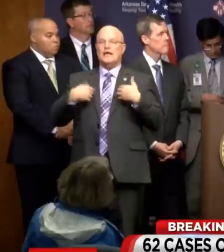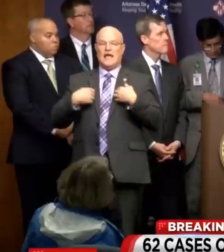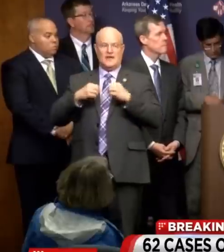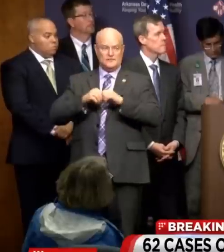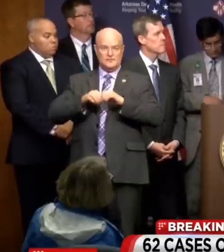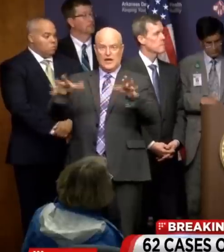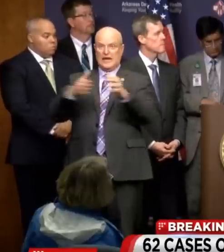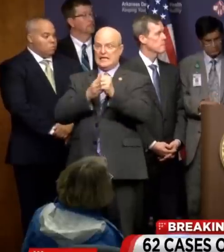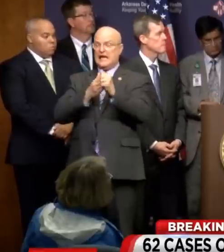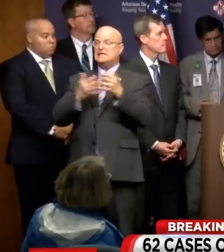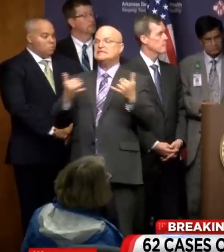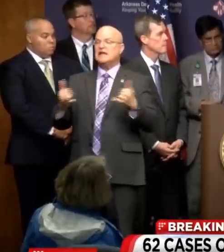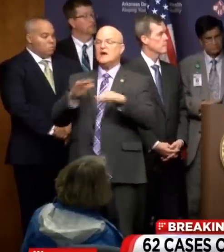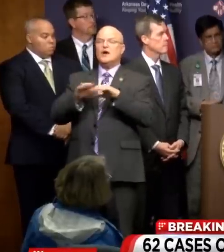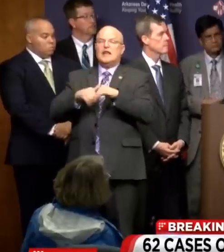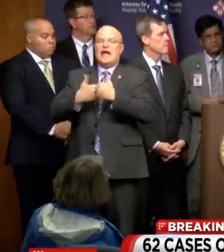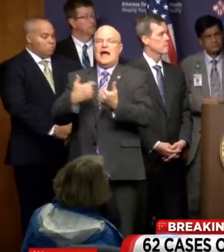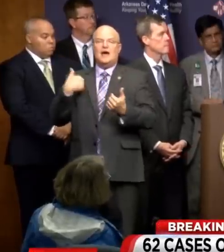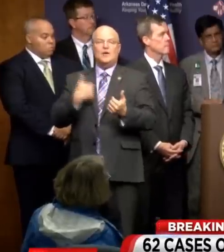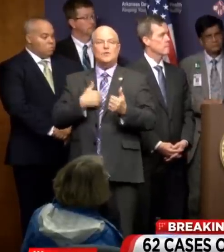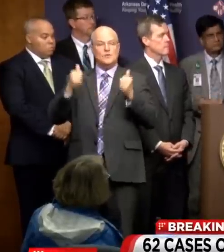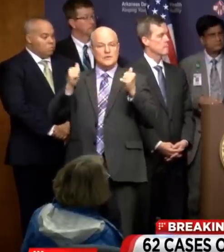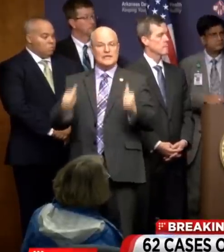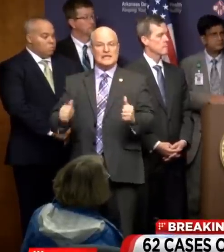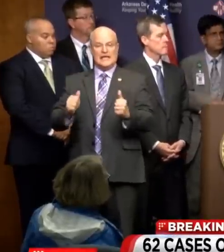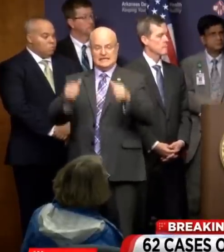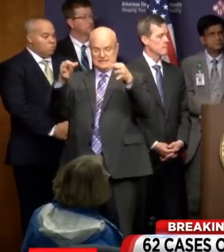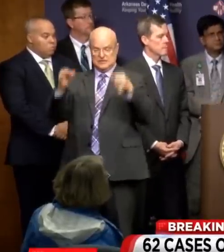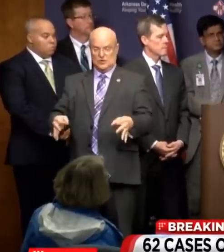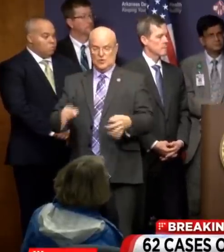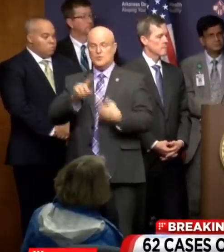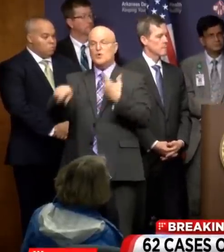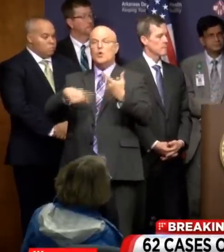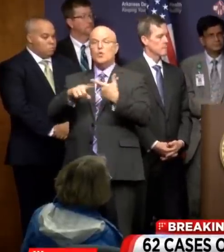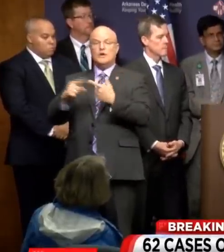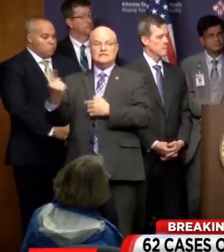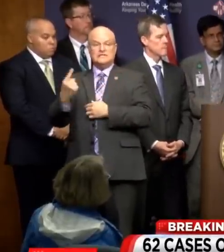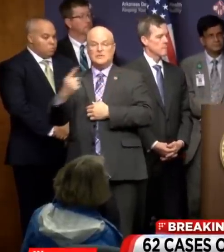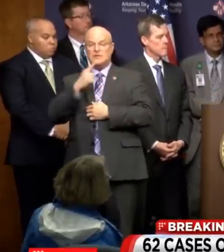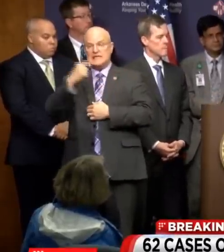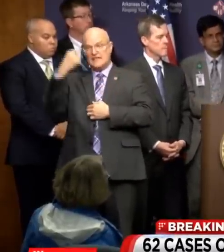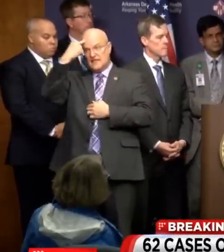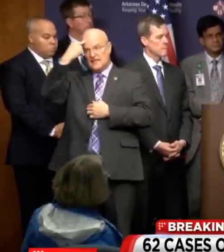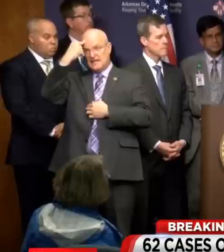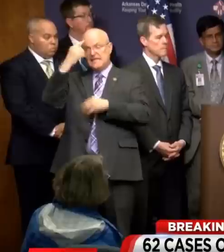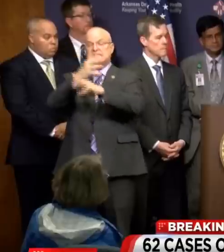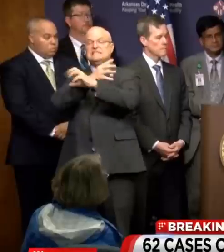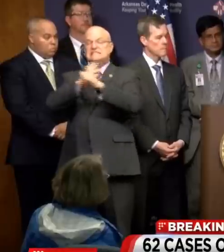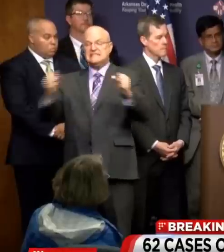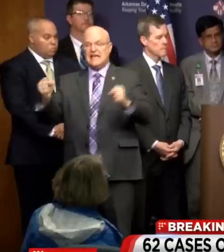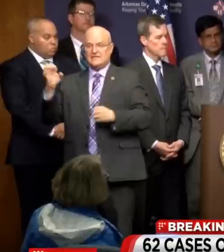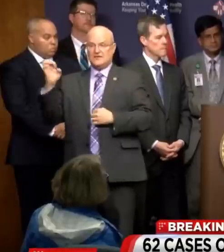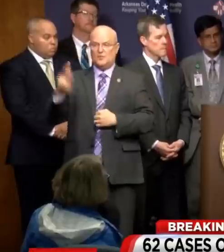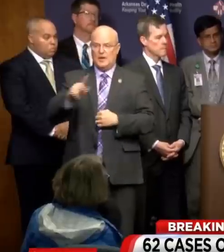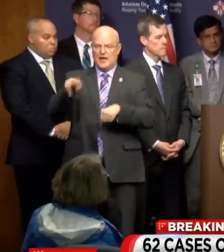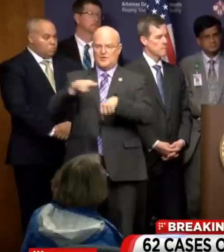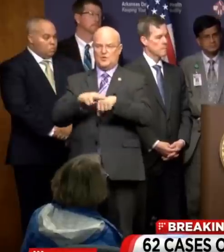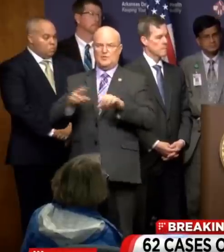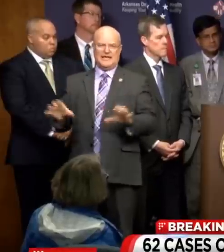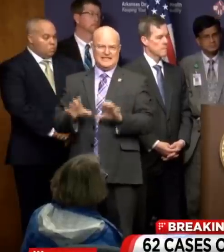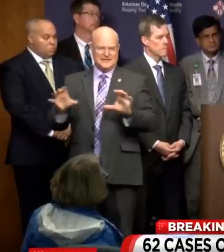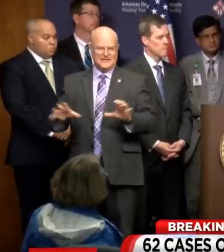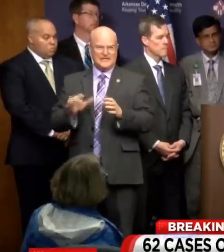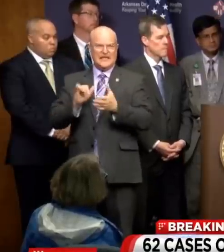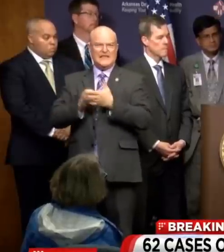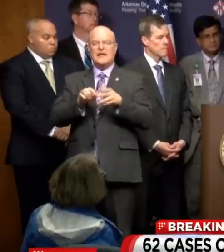out guidance now on how we can determine when someone is considered safe to go back to their usual activities,